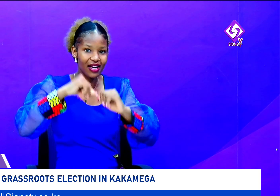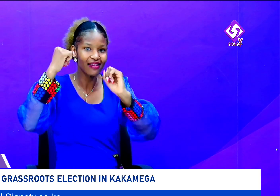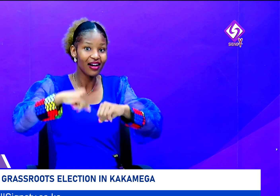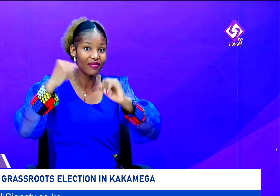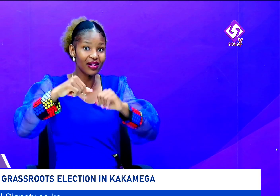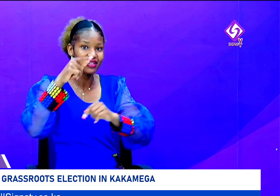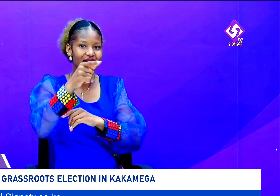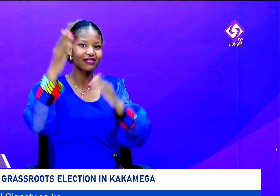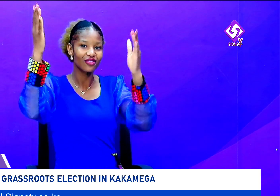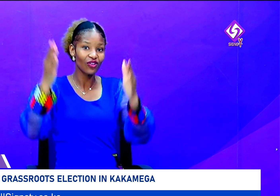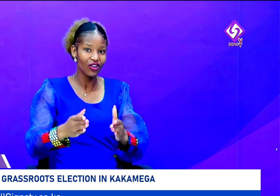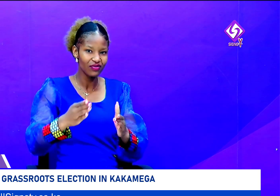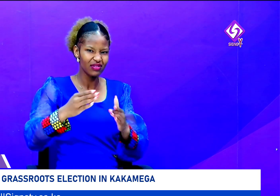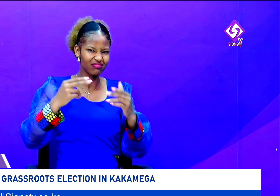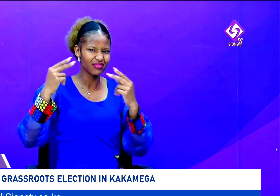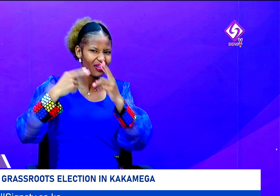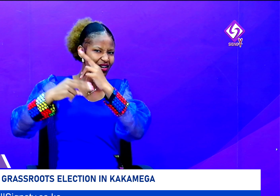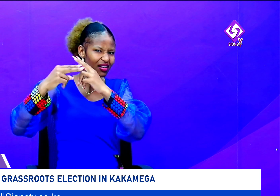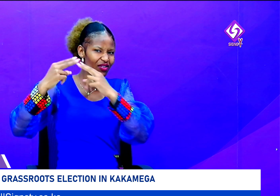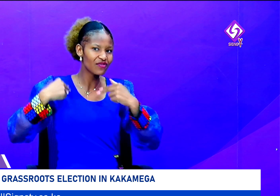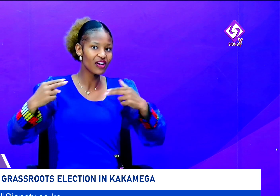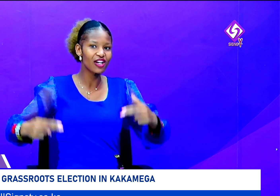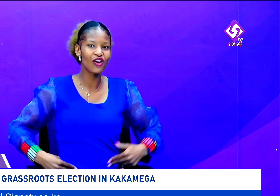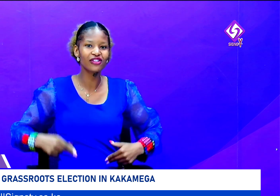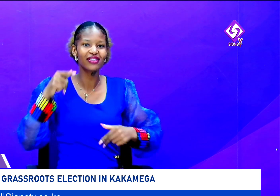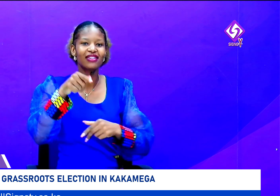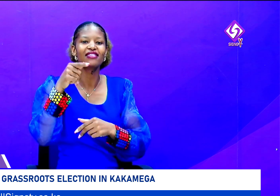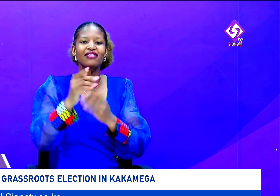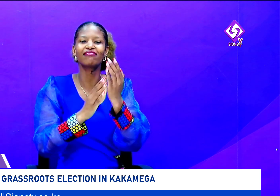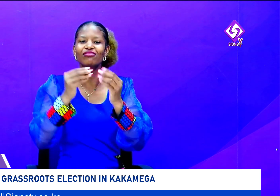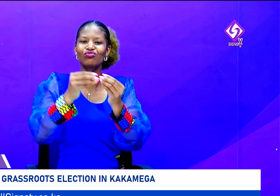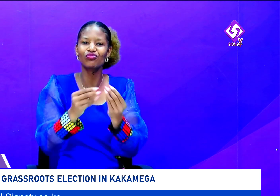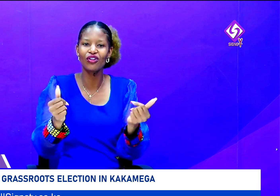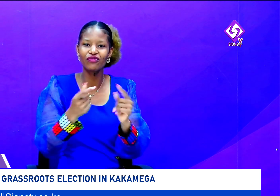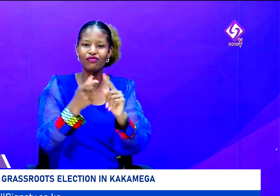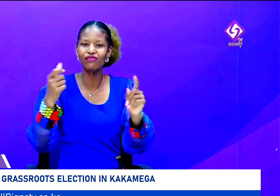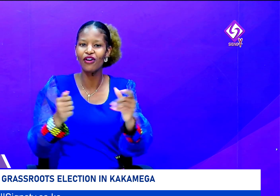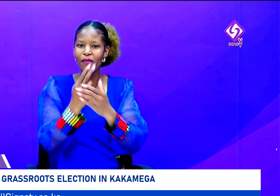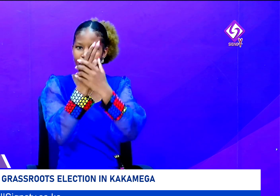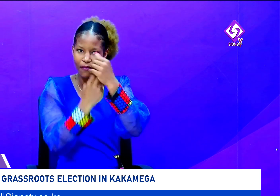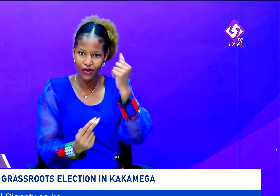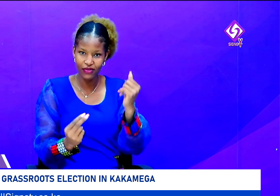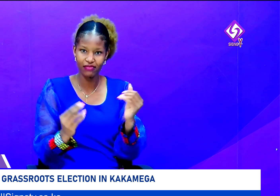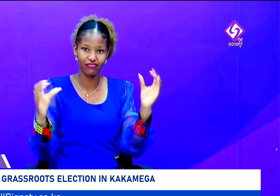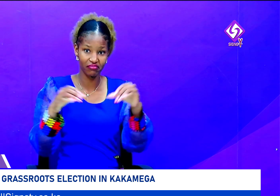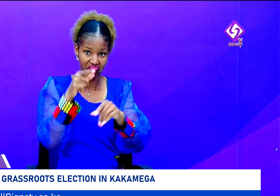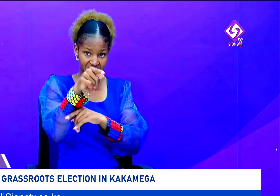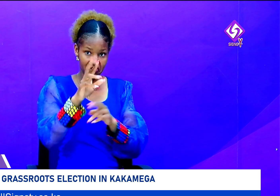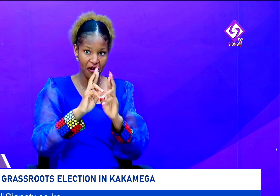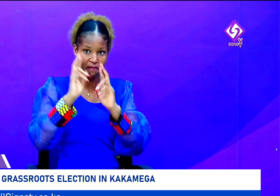The election exercise was characterized by a high degree of political rivalry and physical